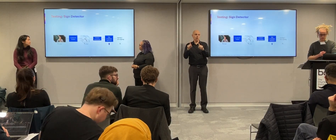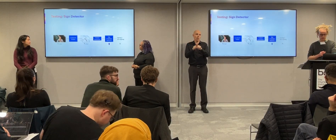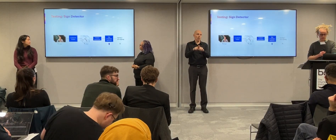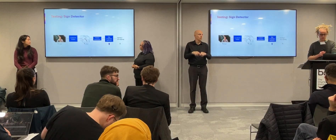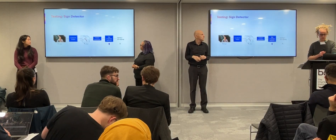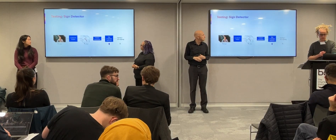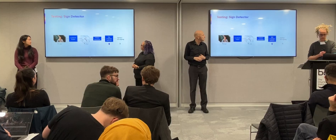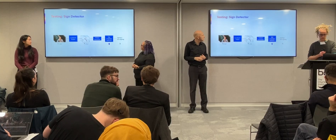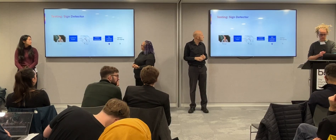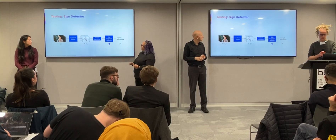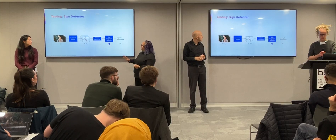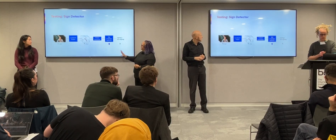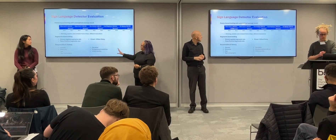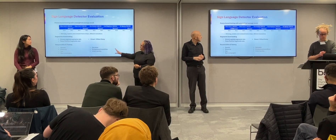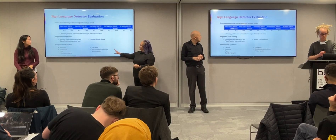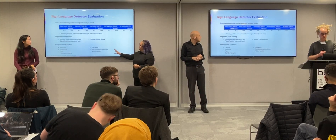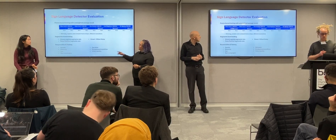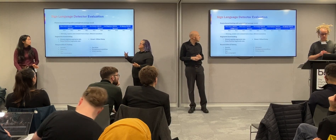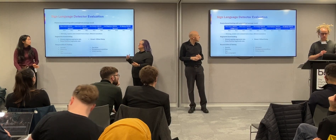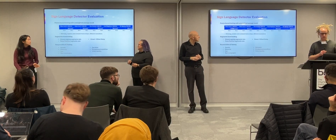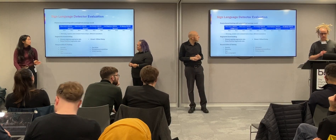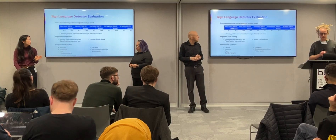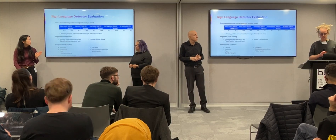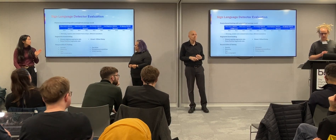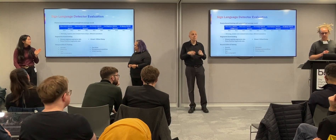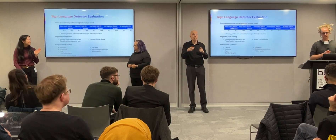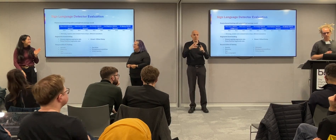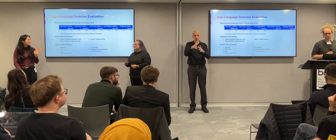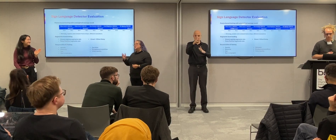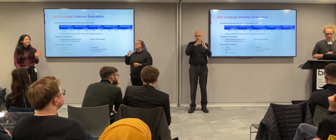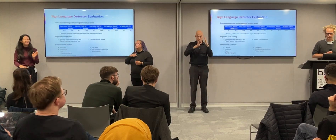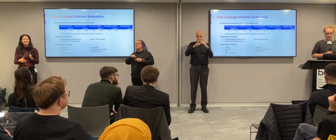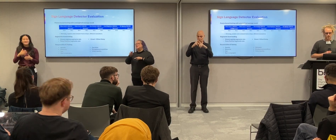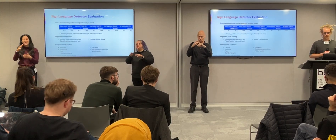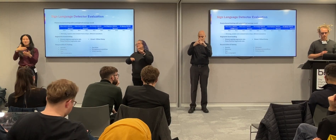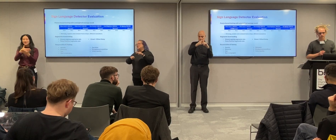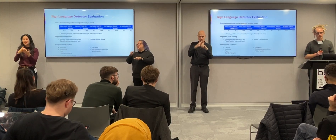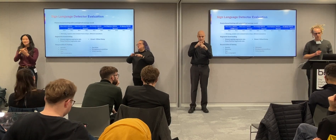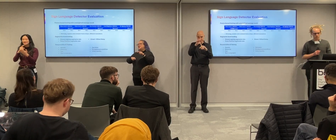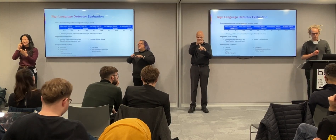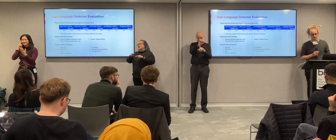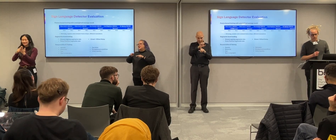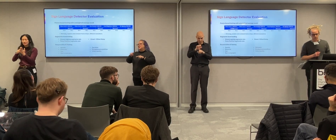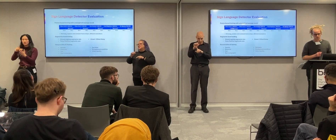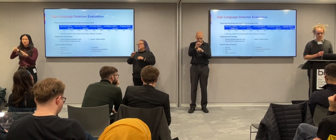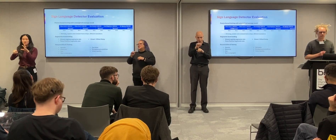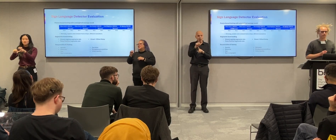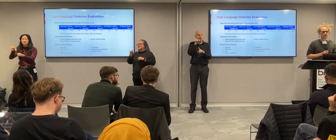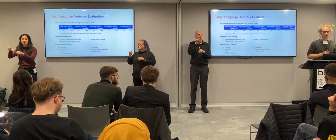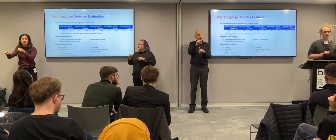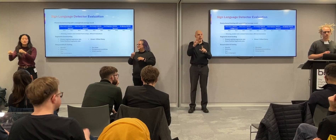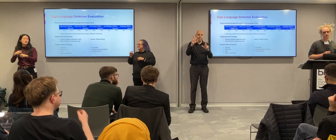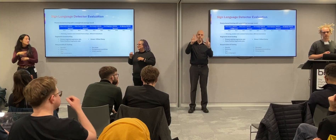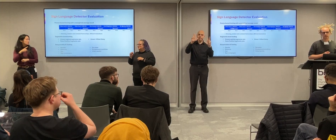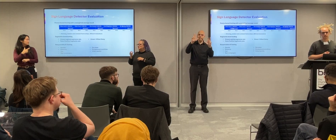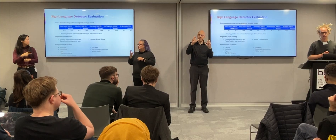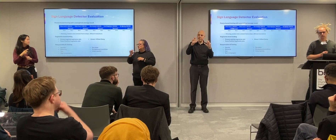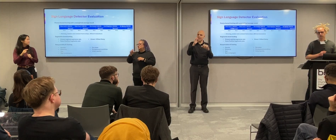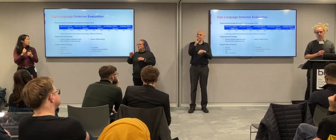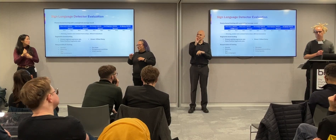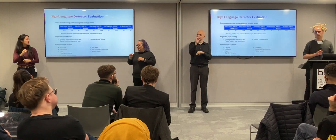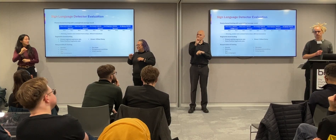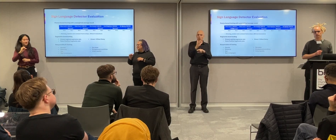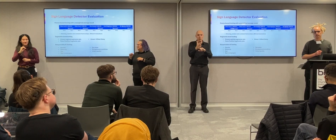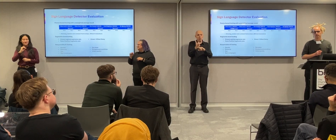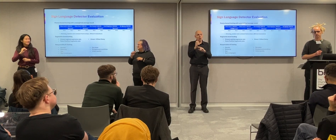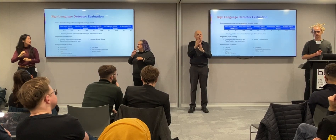On the sign language detector side, we are evaluating that in a zero-shot fashion, and that's also something that